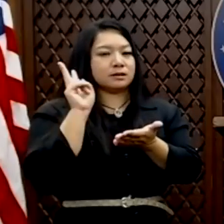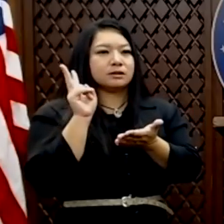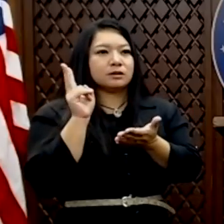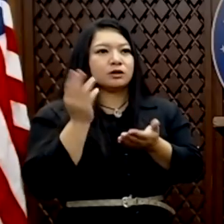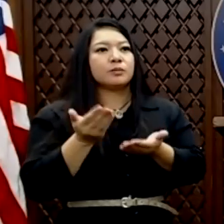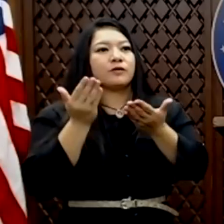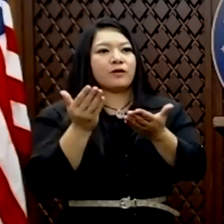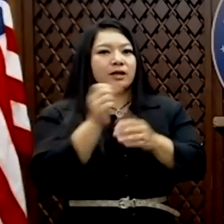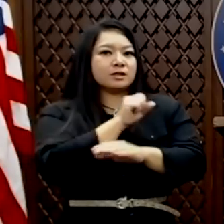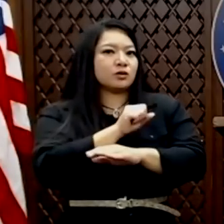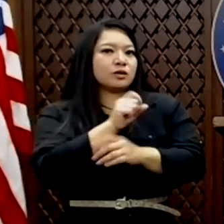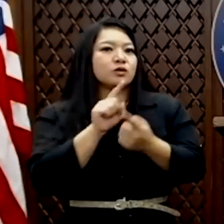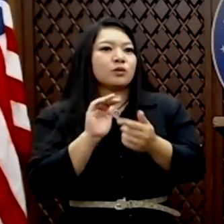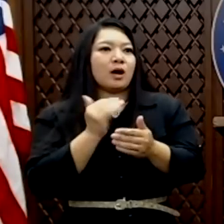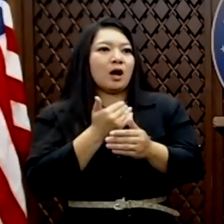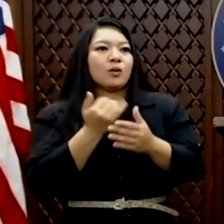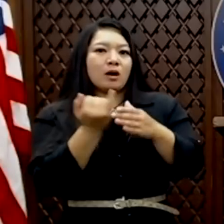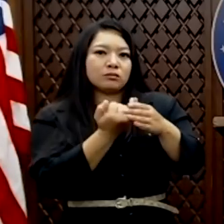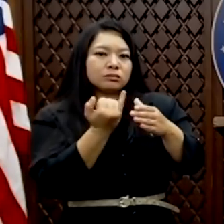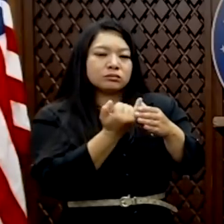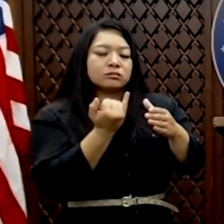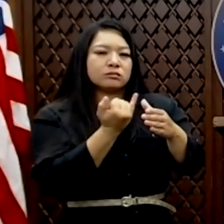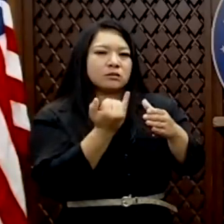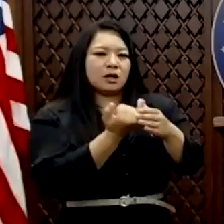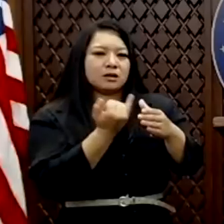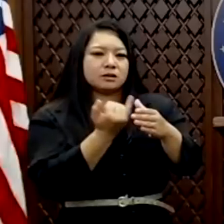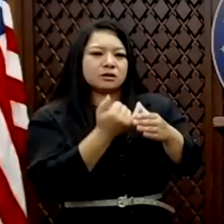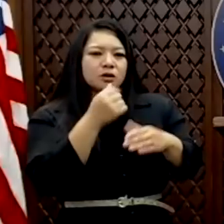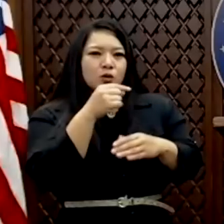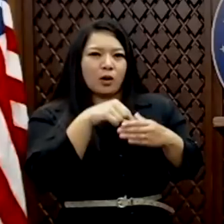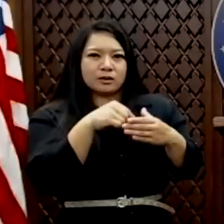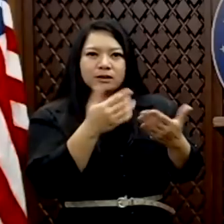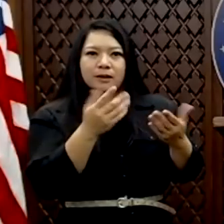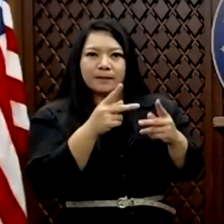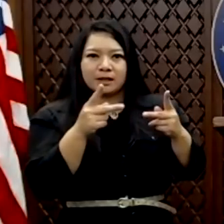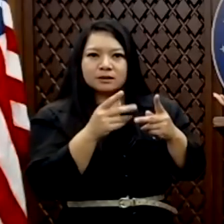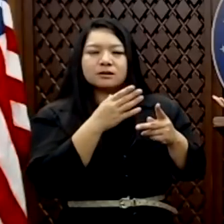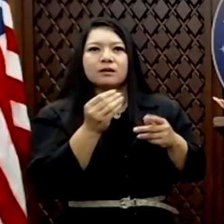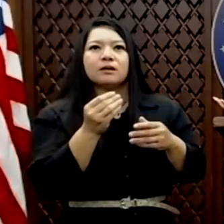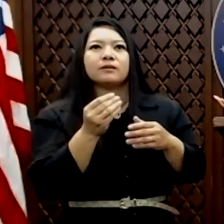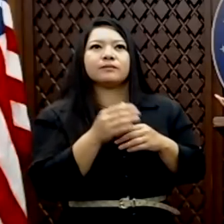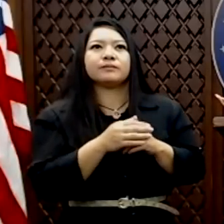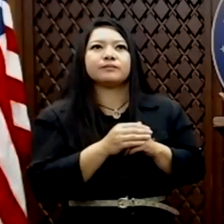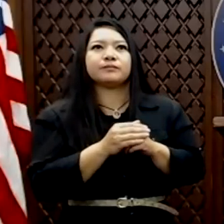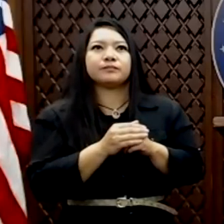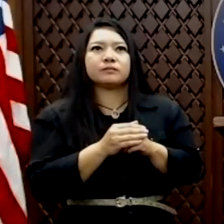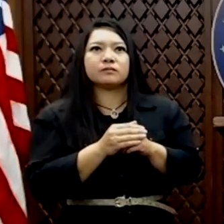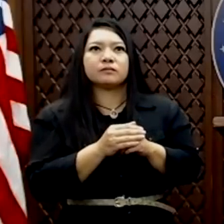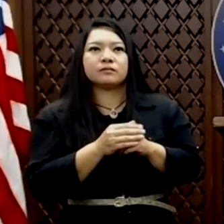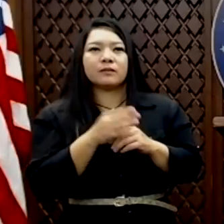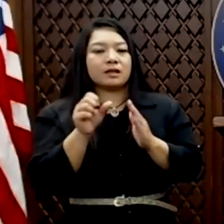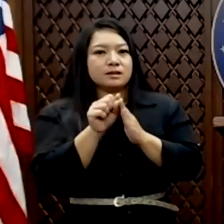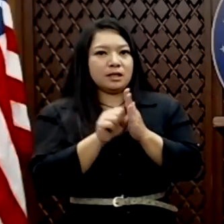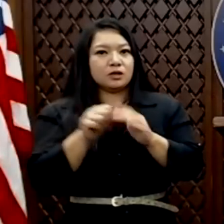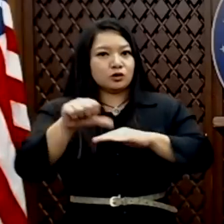provide security to our quarantine places. And also my state